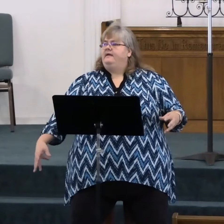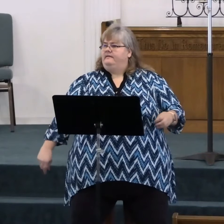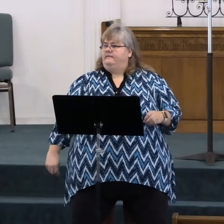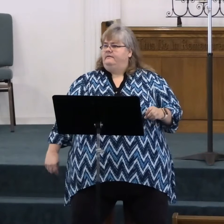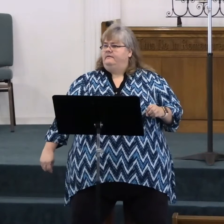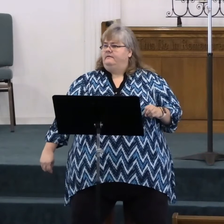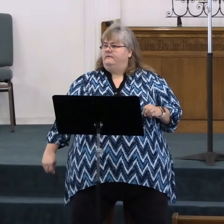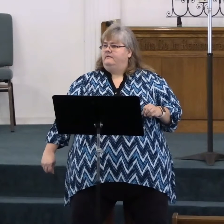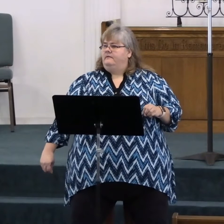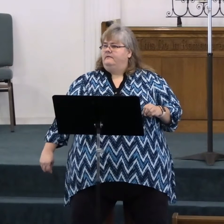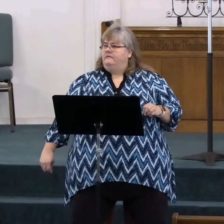understand.